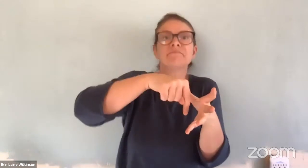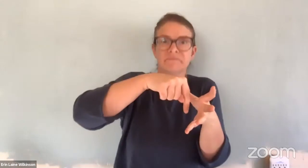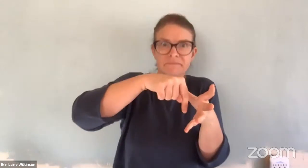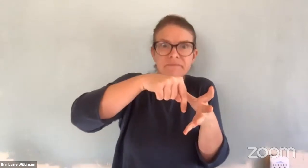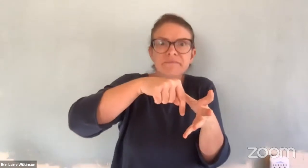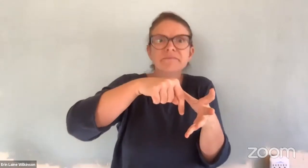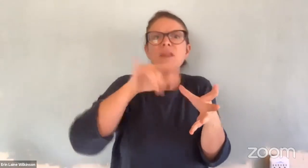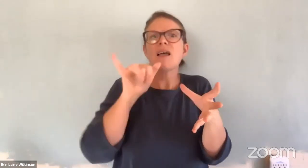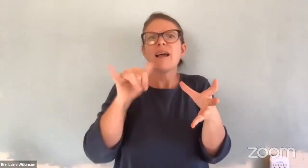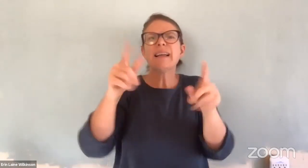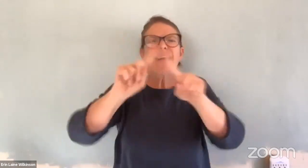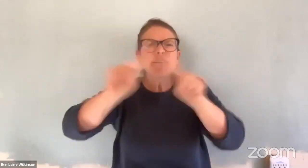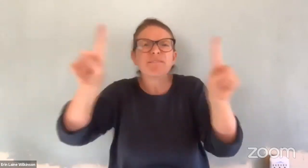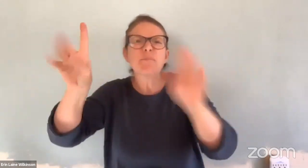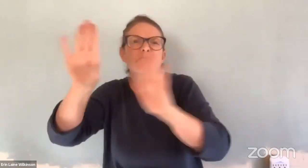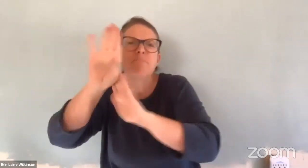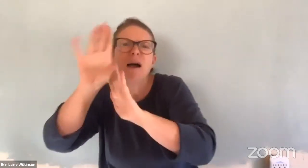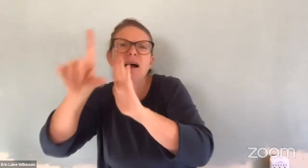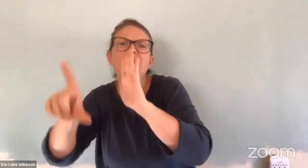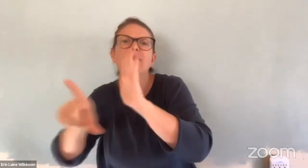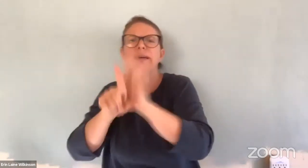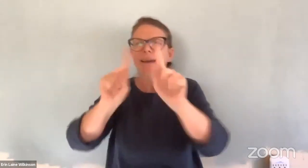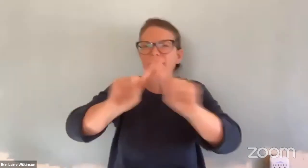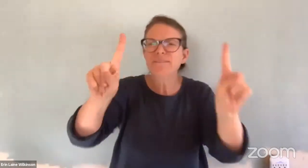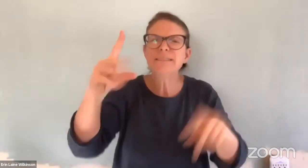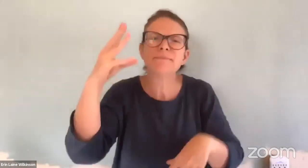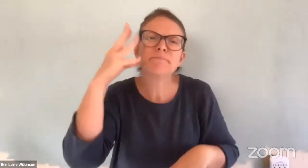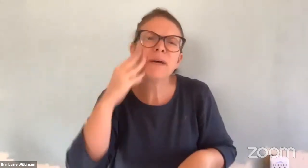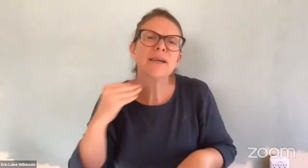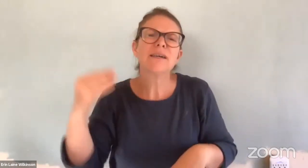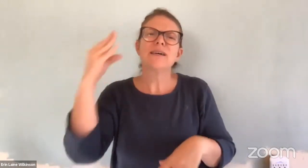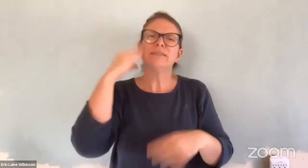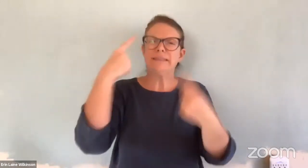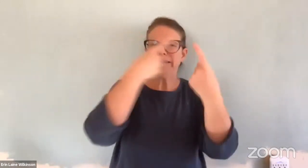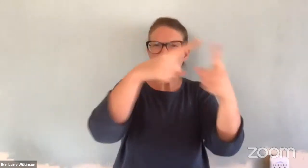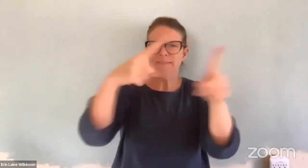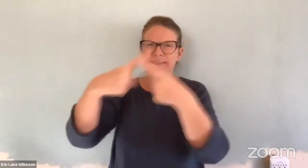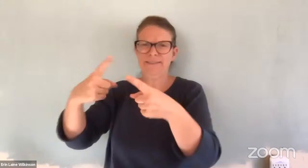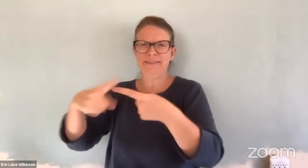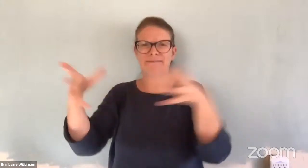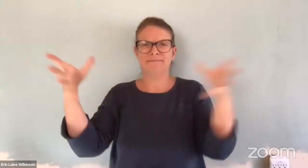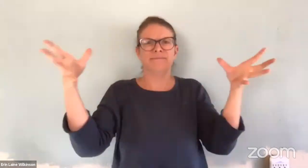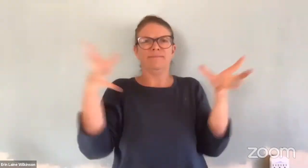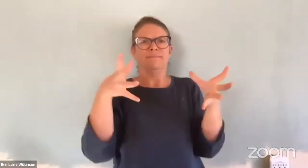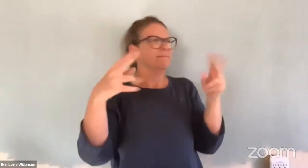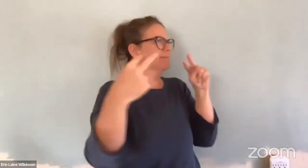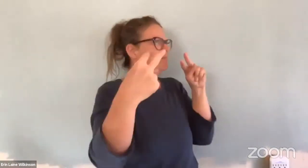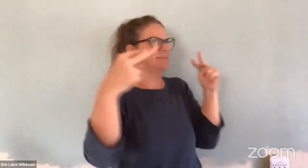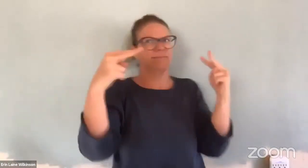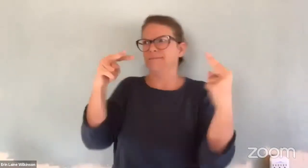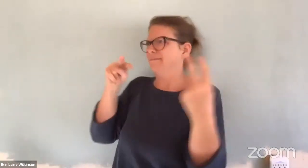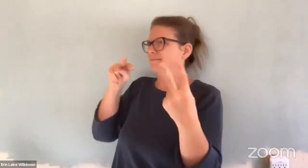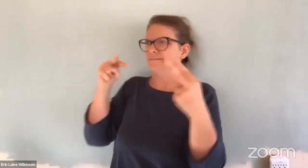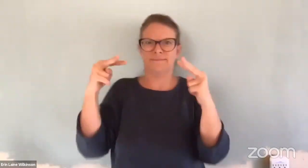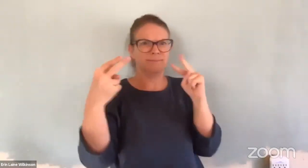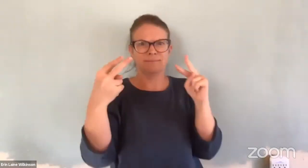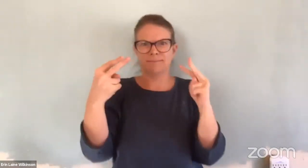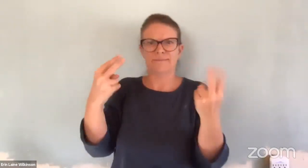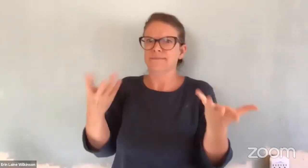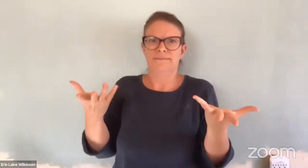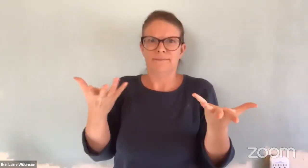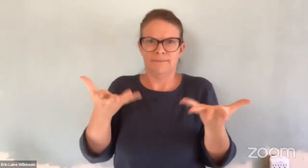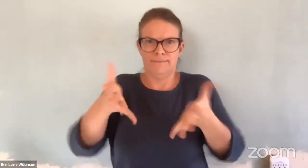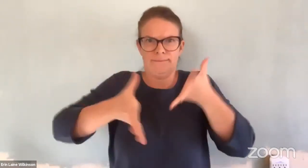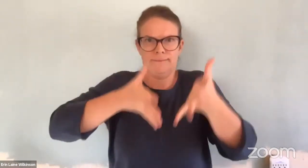who did not know one another tended to all end up in one location. Now, these people had different backgrounds, different experiences, a wide variety